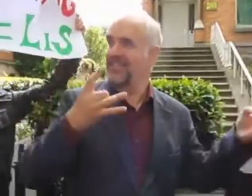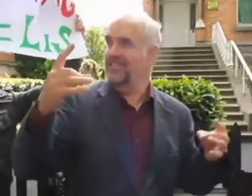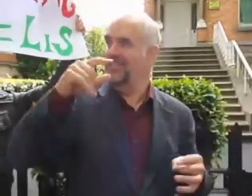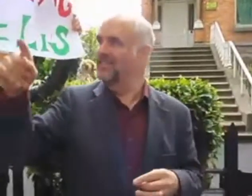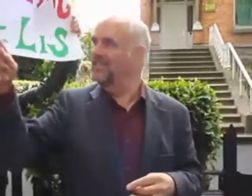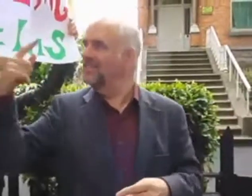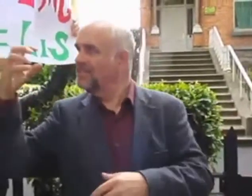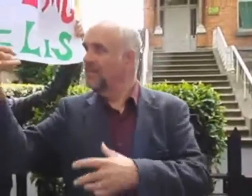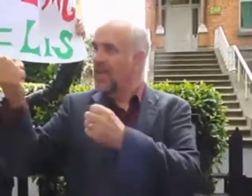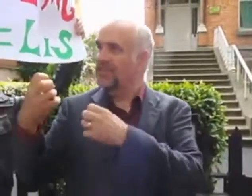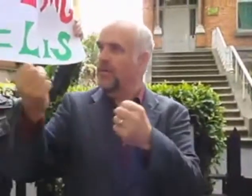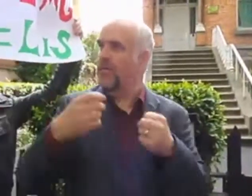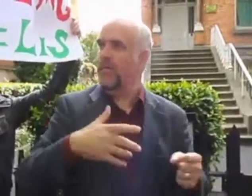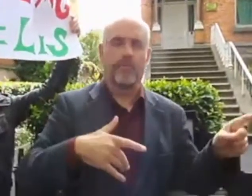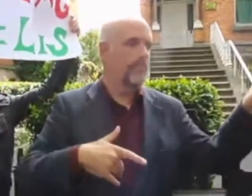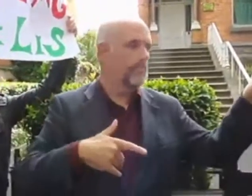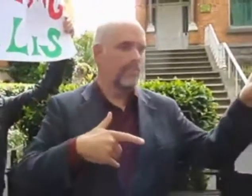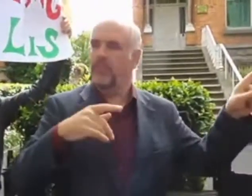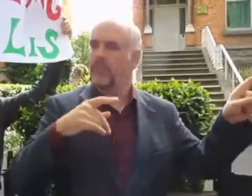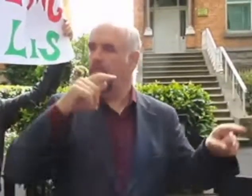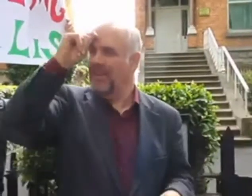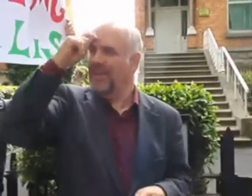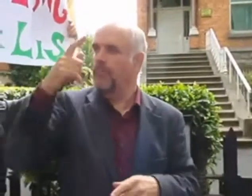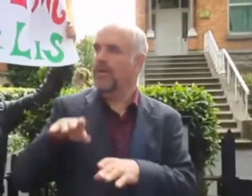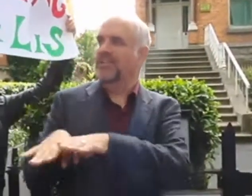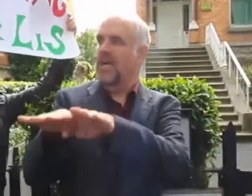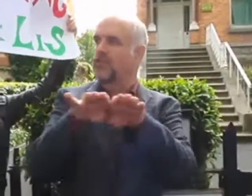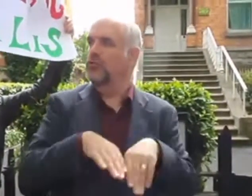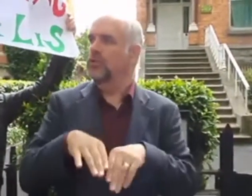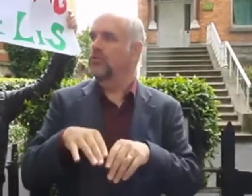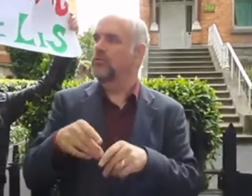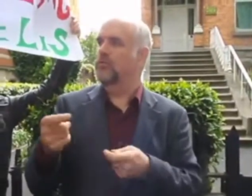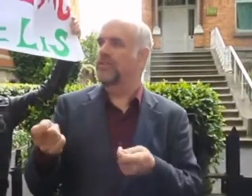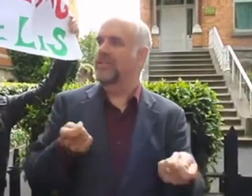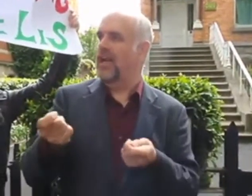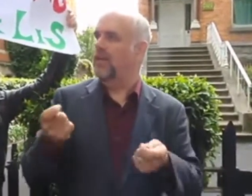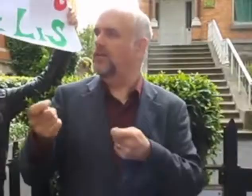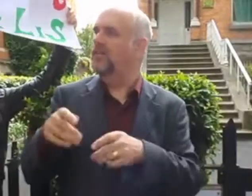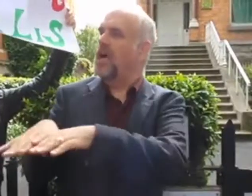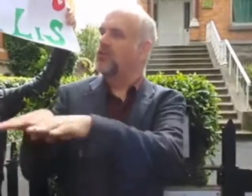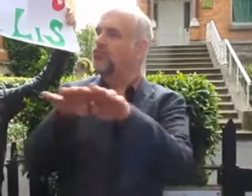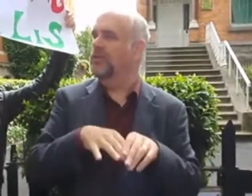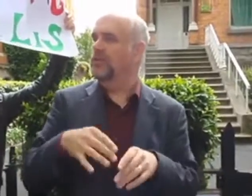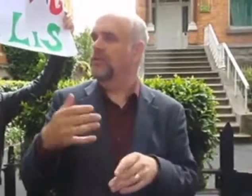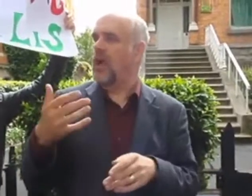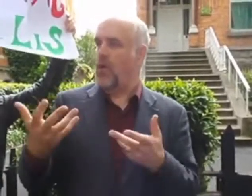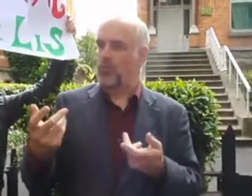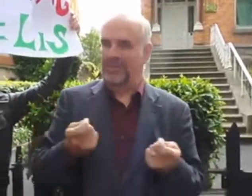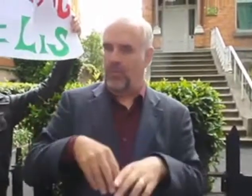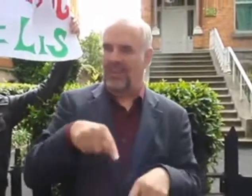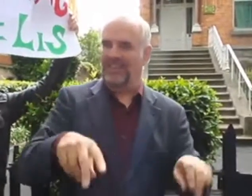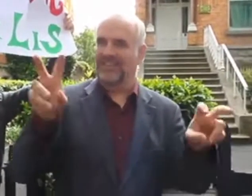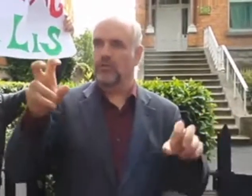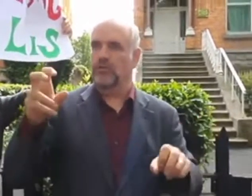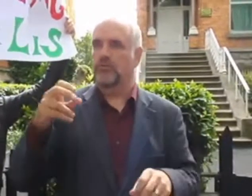to face to try and submit that today. Like, you know, because like I mean, in Ireland, like sometimes letters get lost, you know.